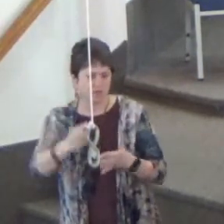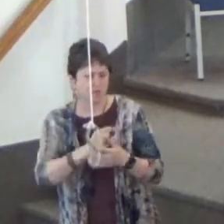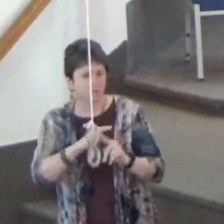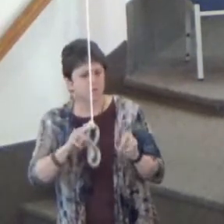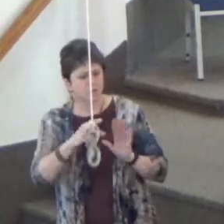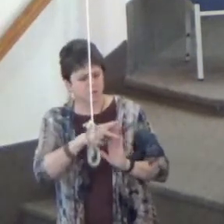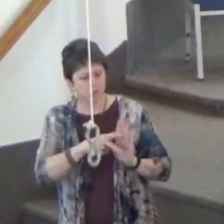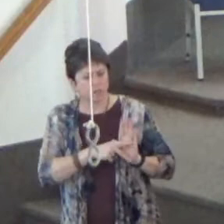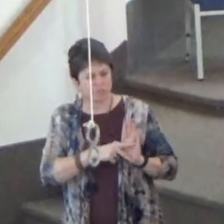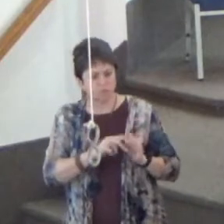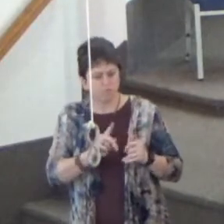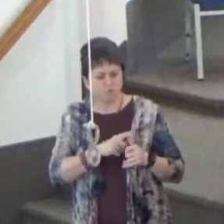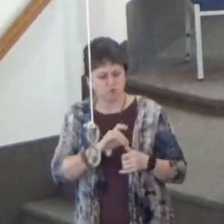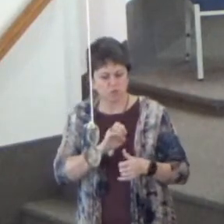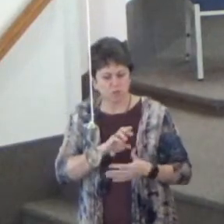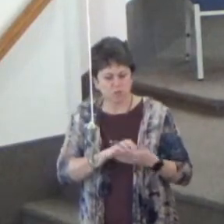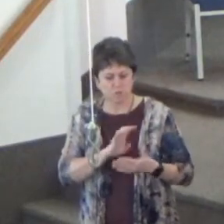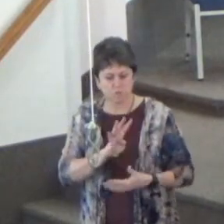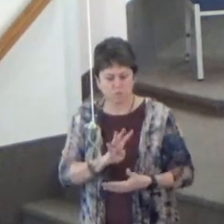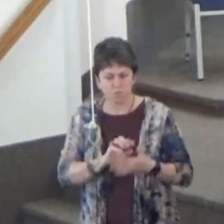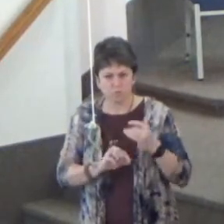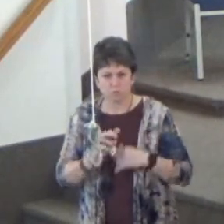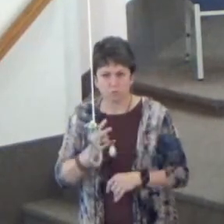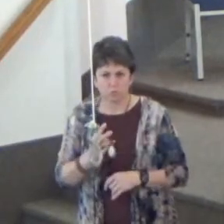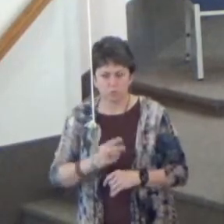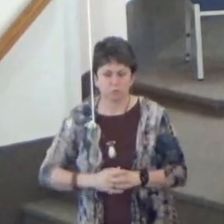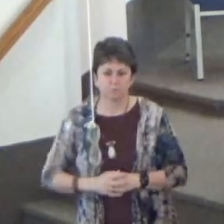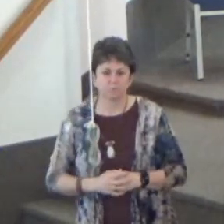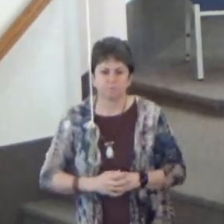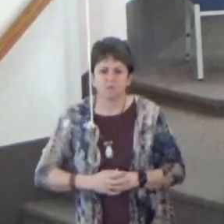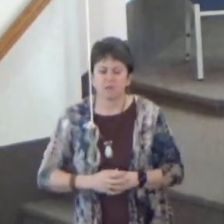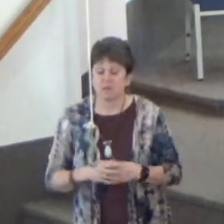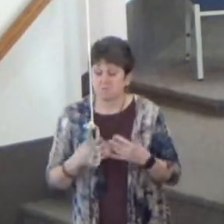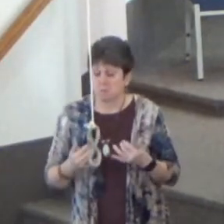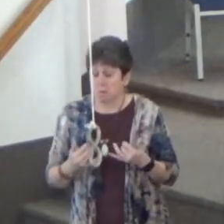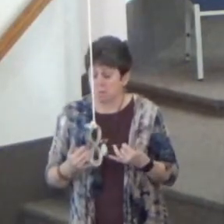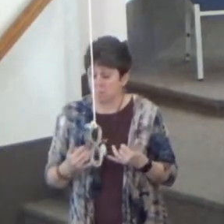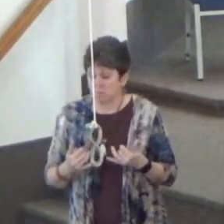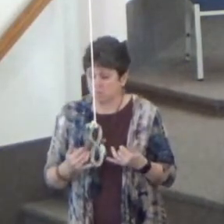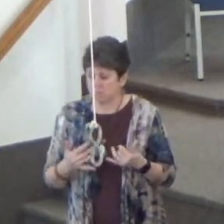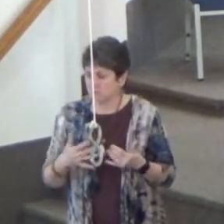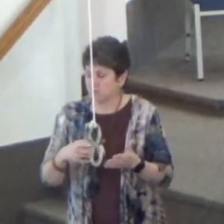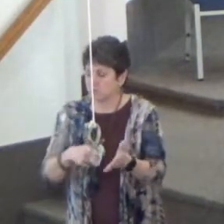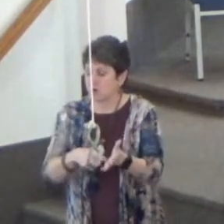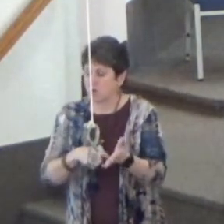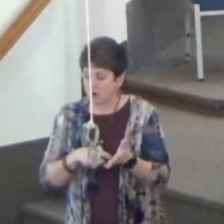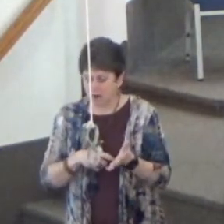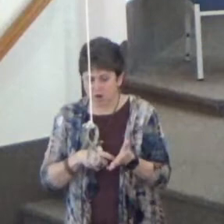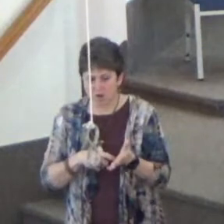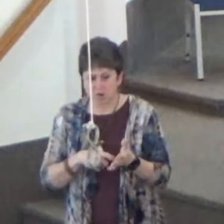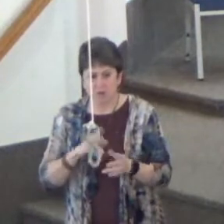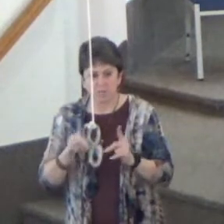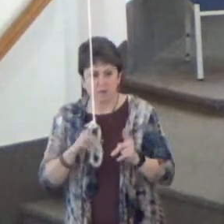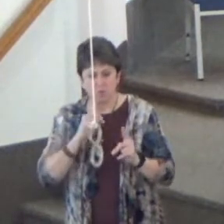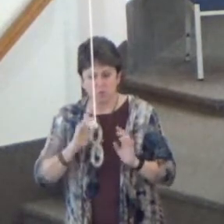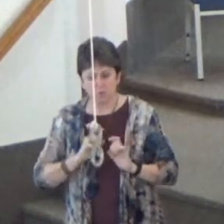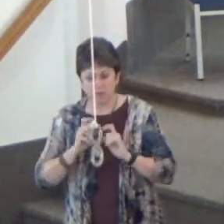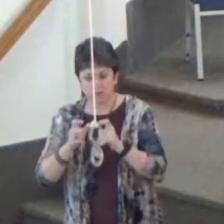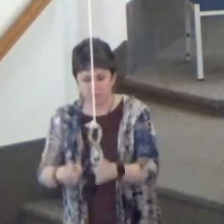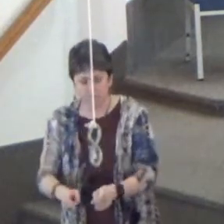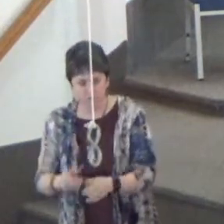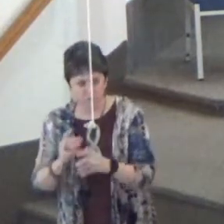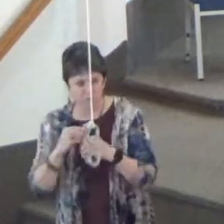there's a principle in 1 Corinthians chapter 4 and verse 2. It says, "Now it is required that those who have been given a